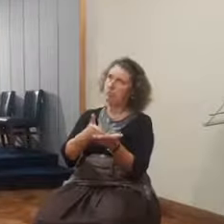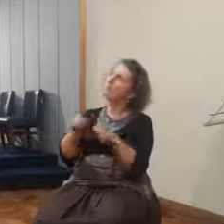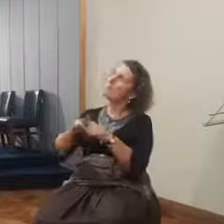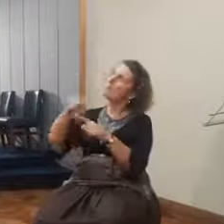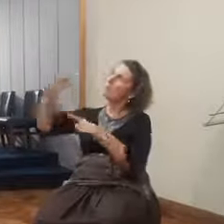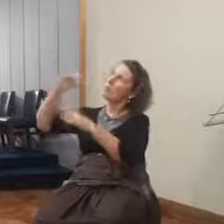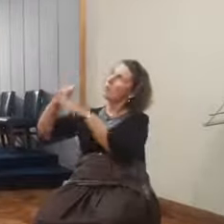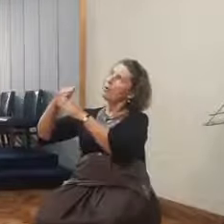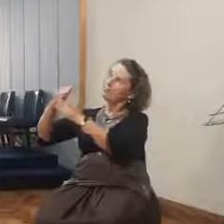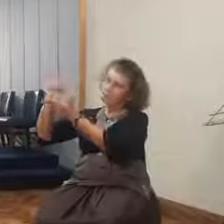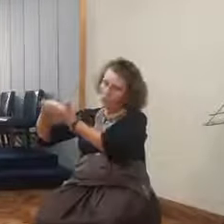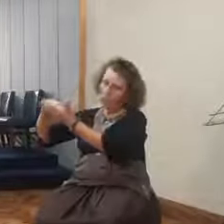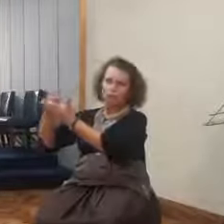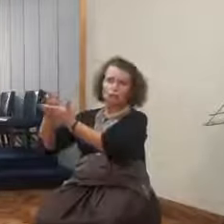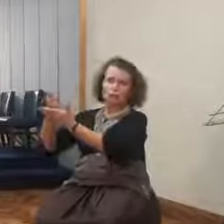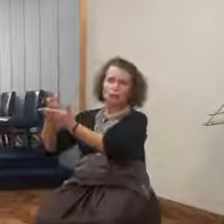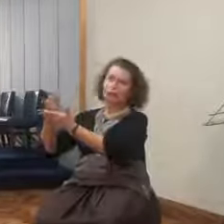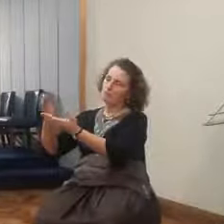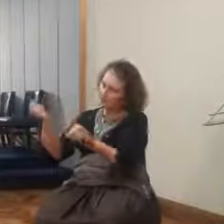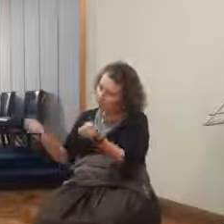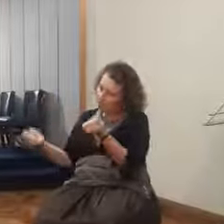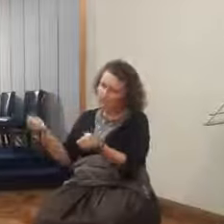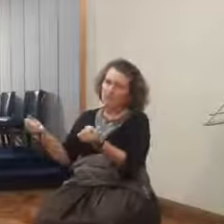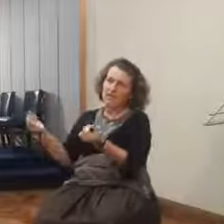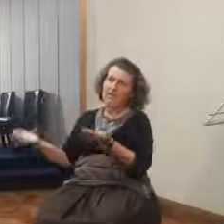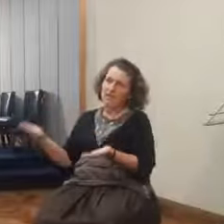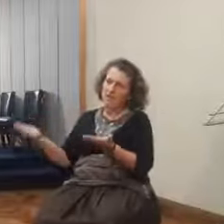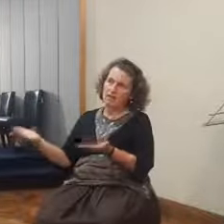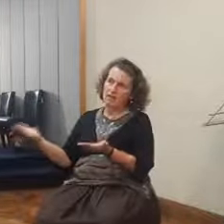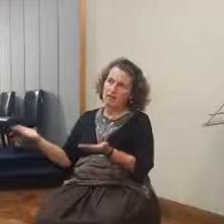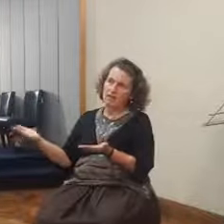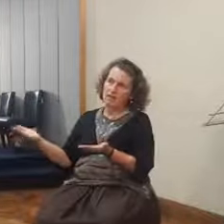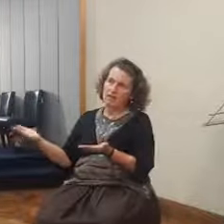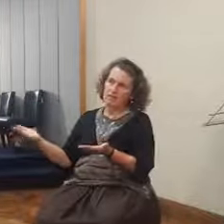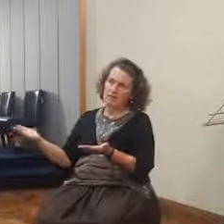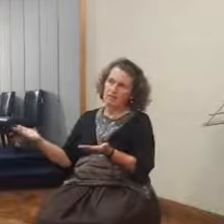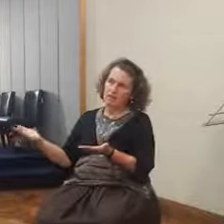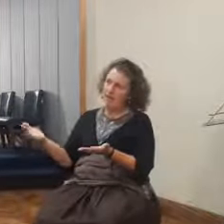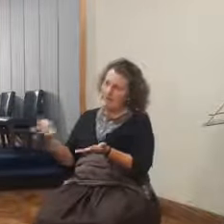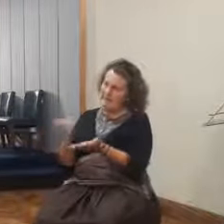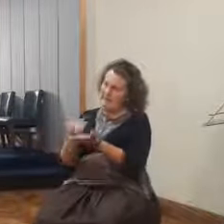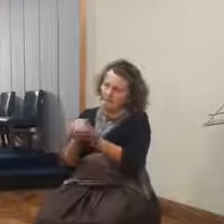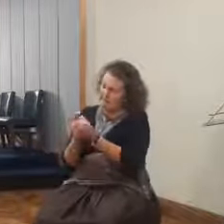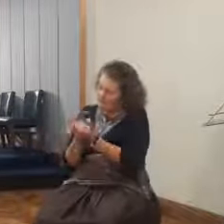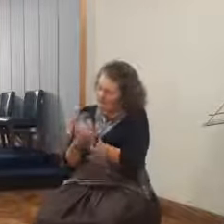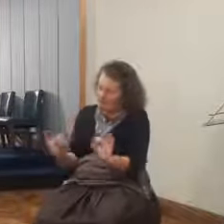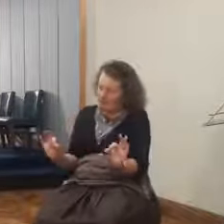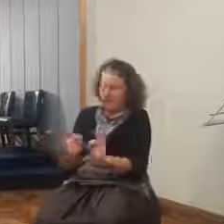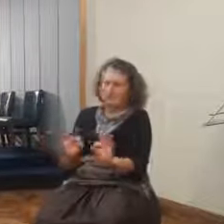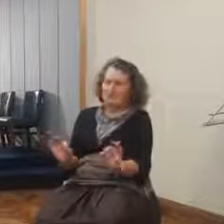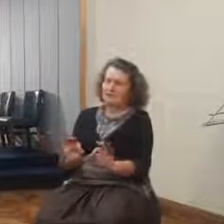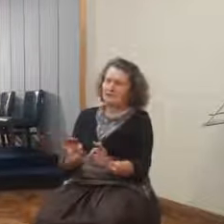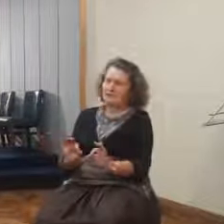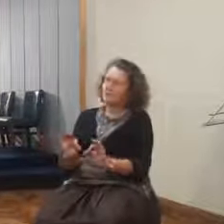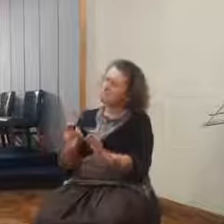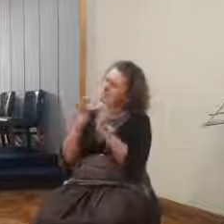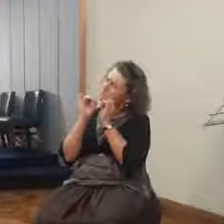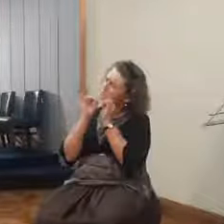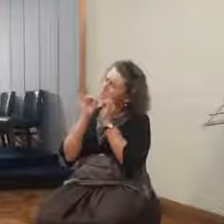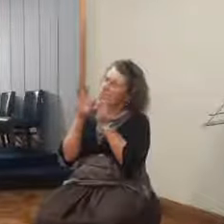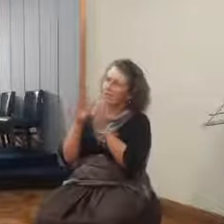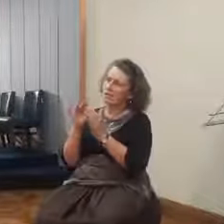consistency. They're righteous, they're just, they're true. There is no evil in anything that the Lord does. They display his